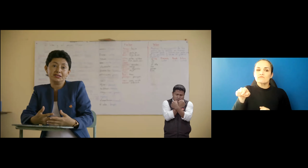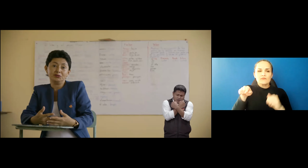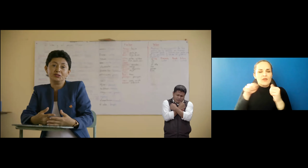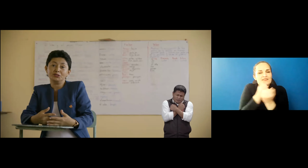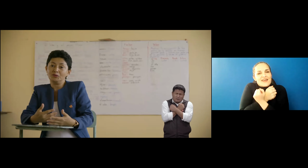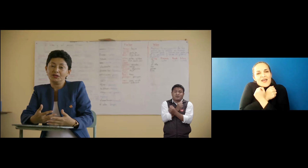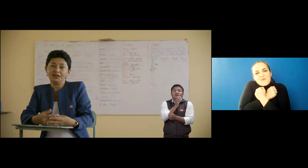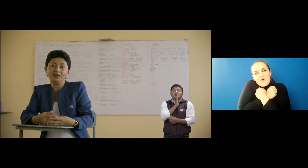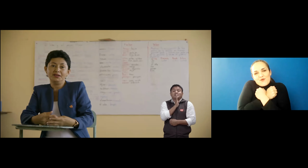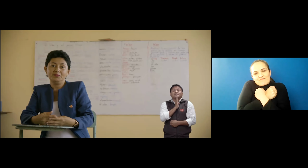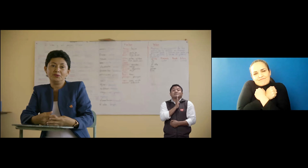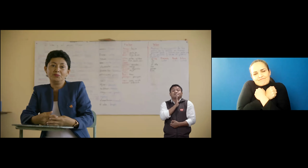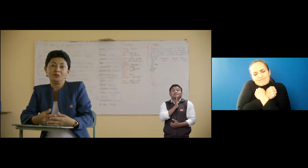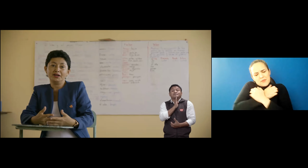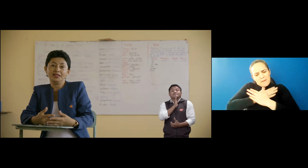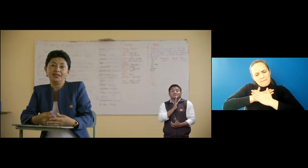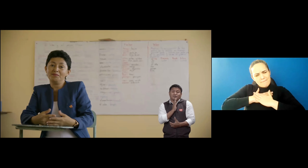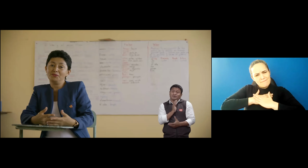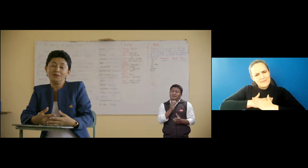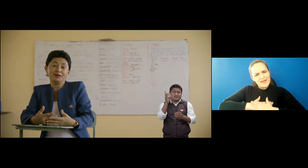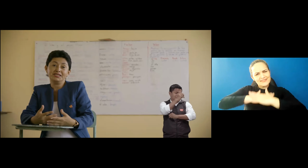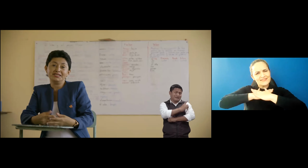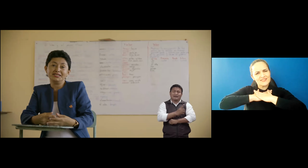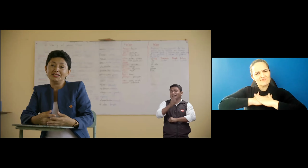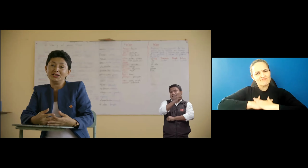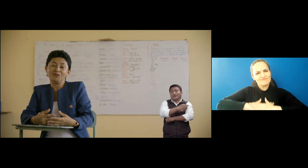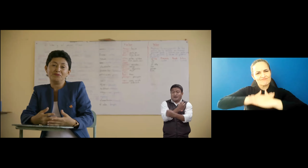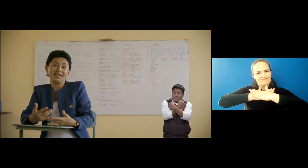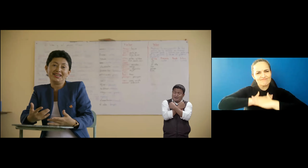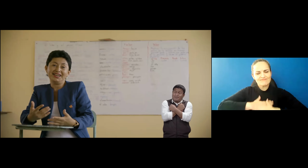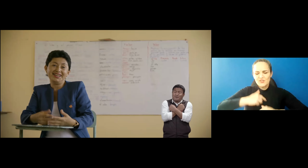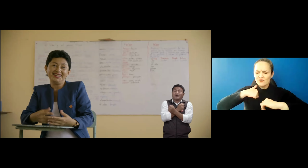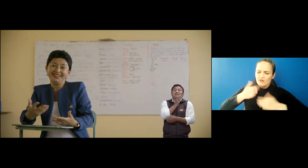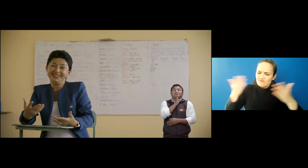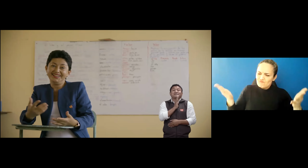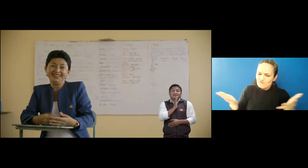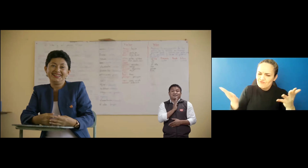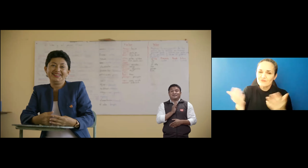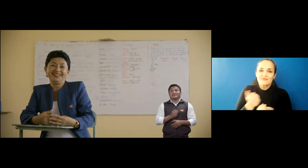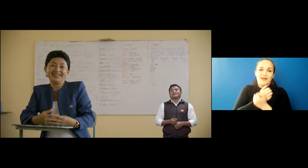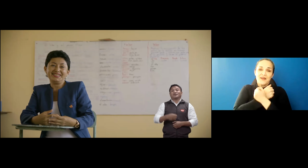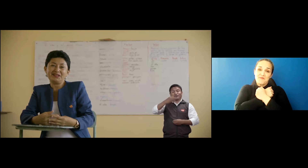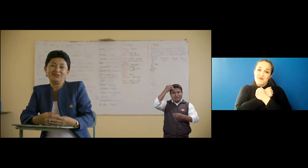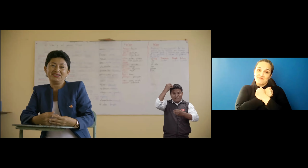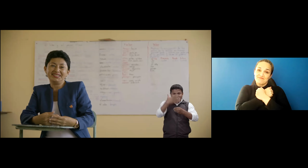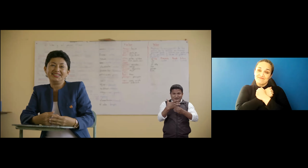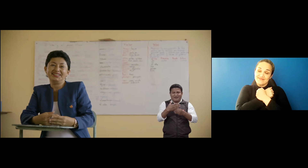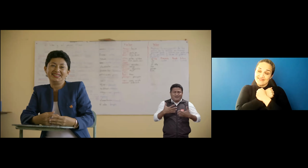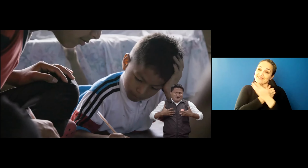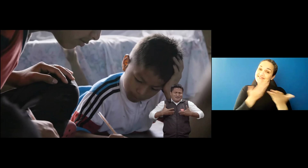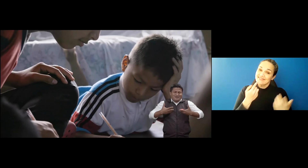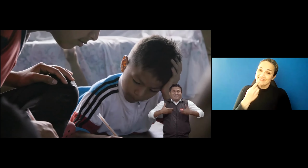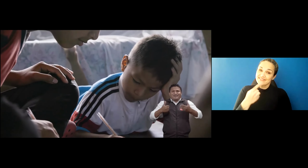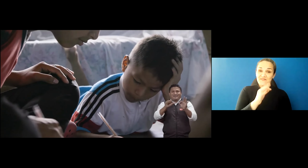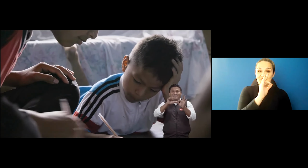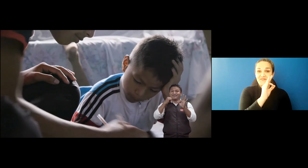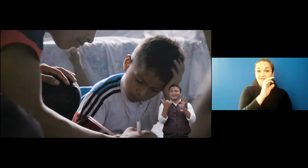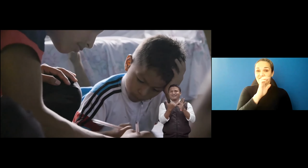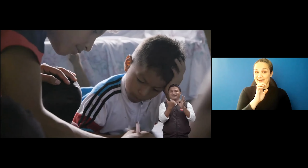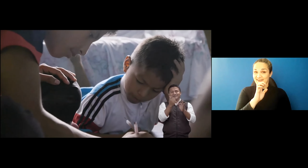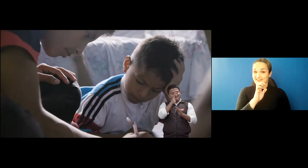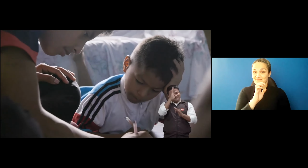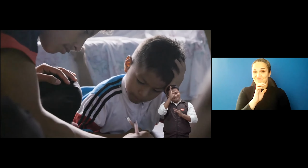control him. And education begins with love and patience. And so we try to bring as much love and patience as we can. As long